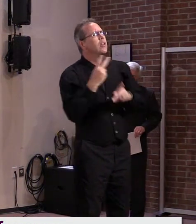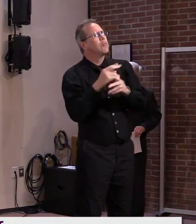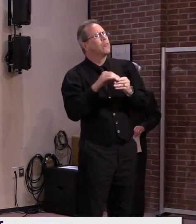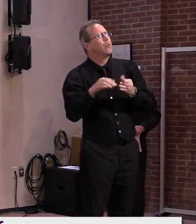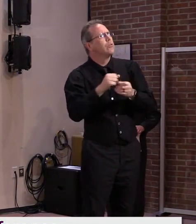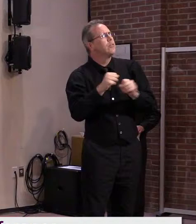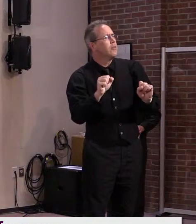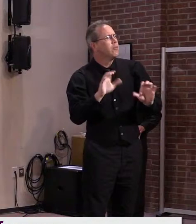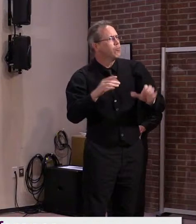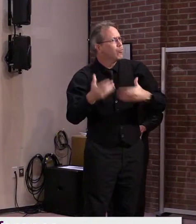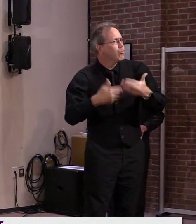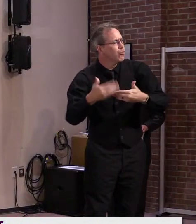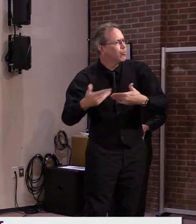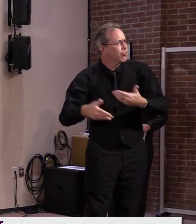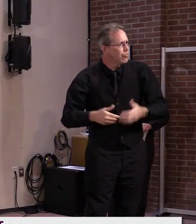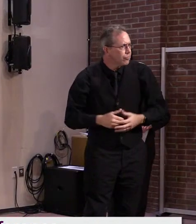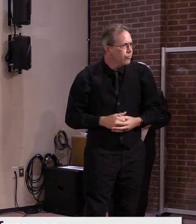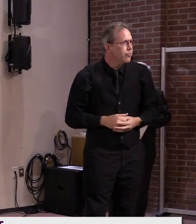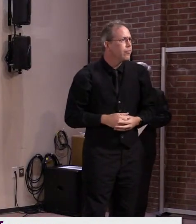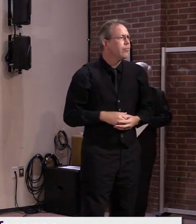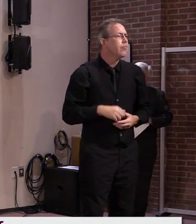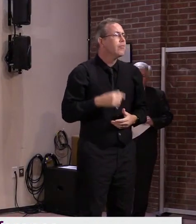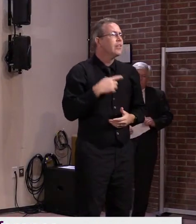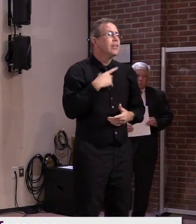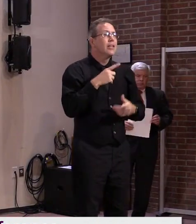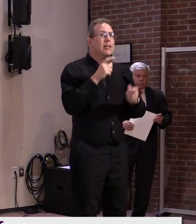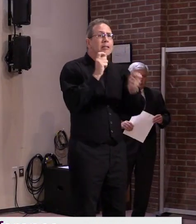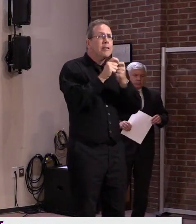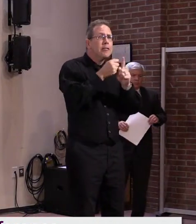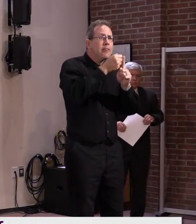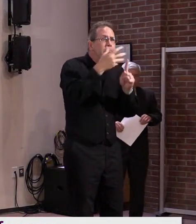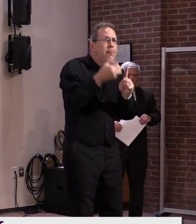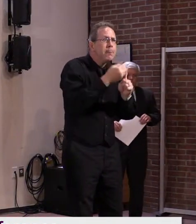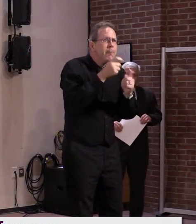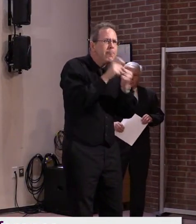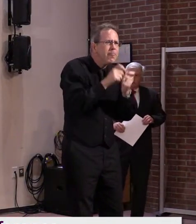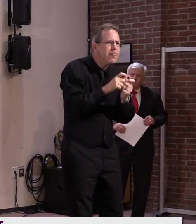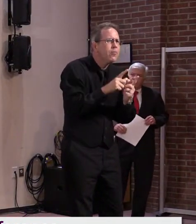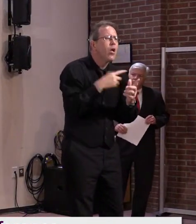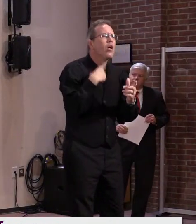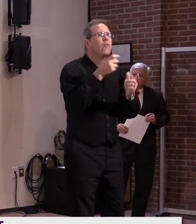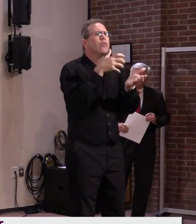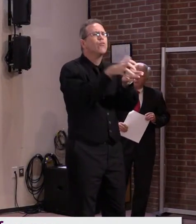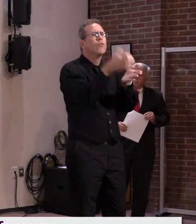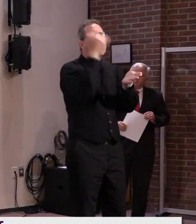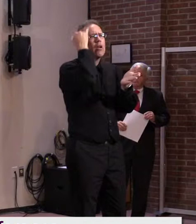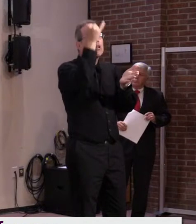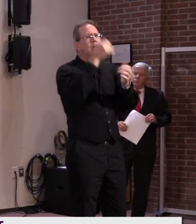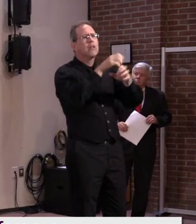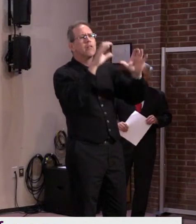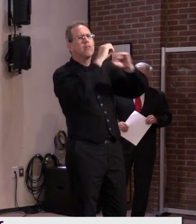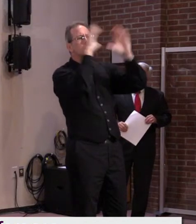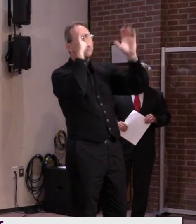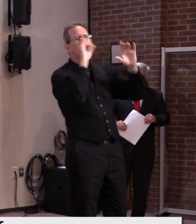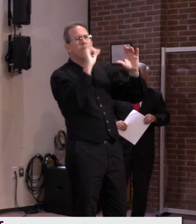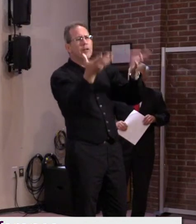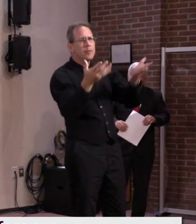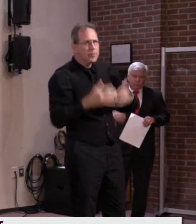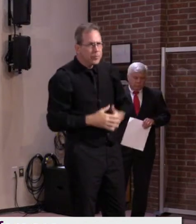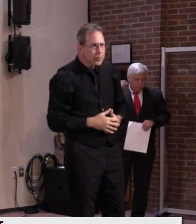that students and families know what to expect in the coming weeks. First of these programs, as the Governor mentioned, is Test to